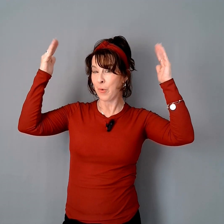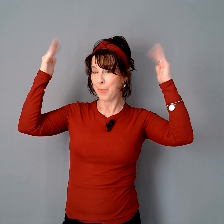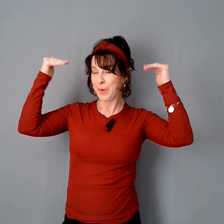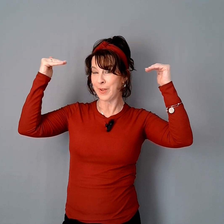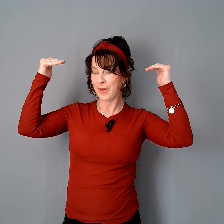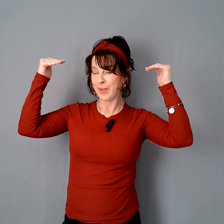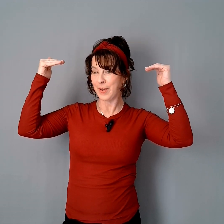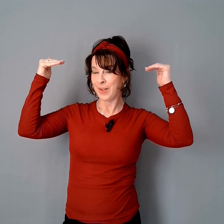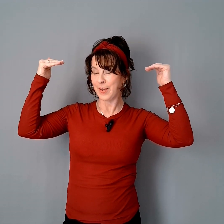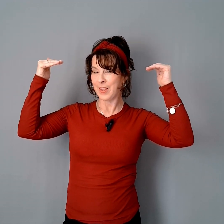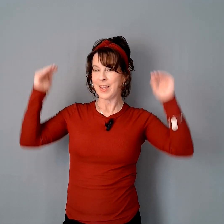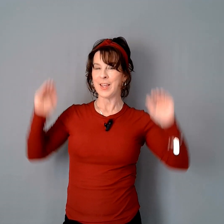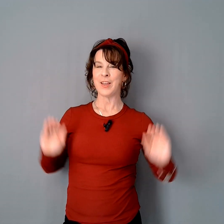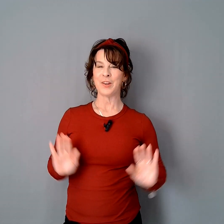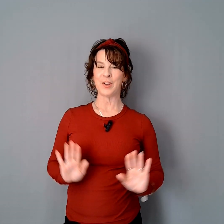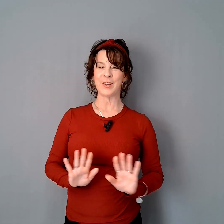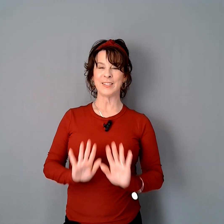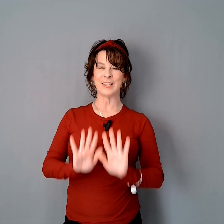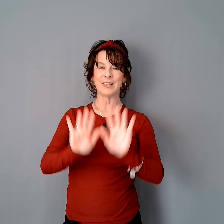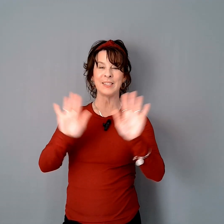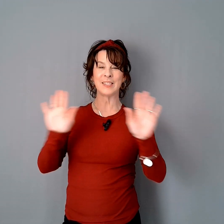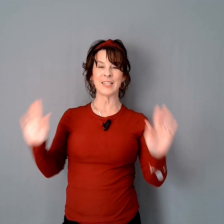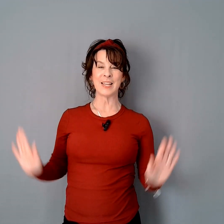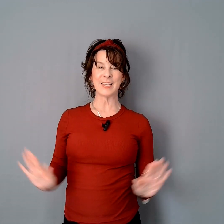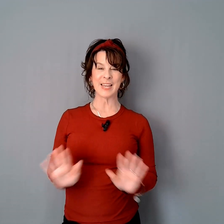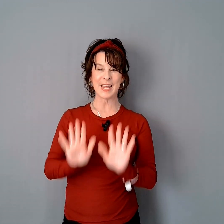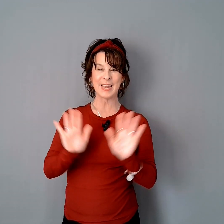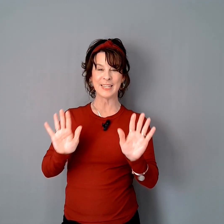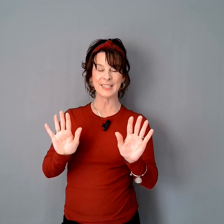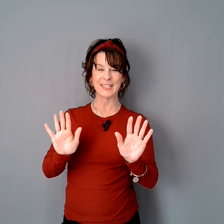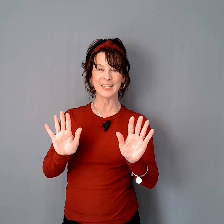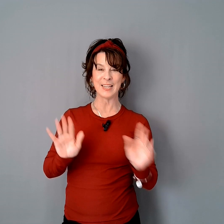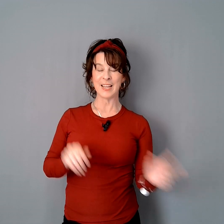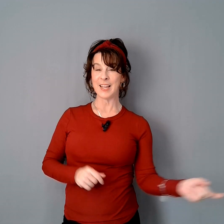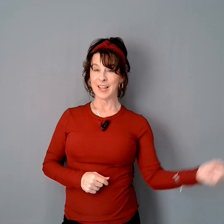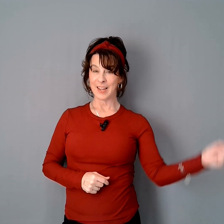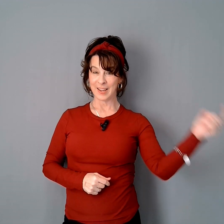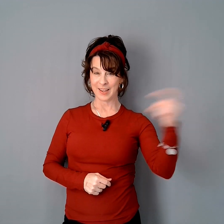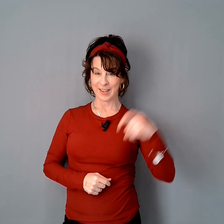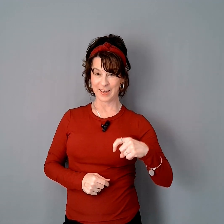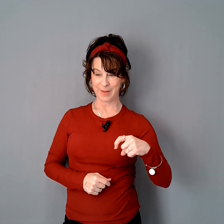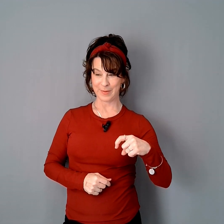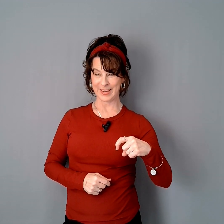hope 'cause Sunday's coming.